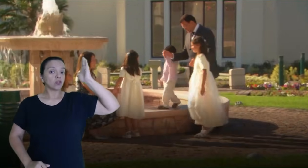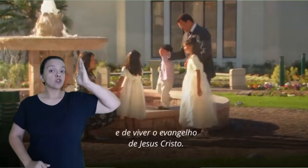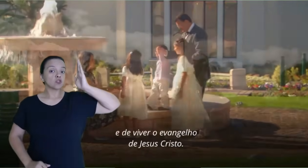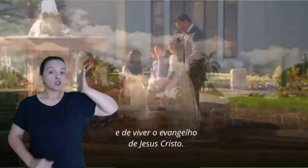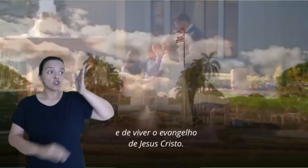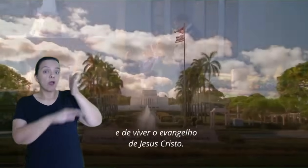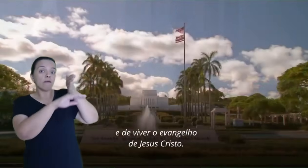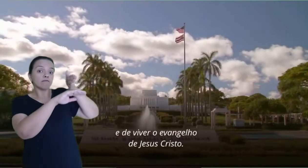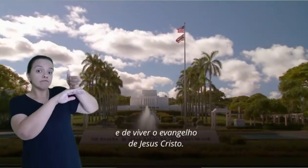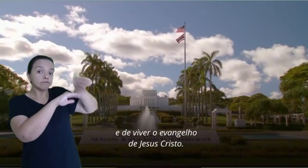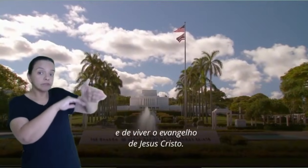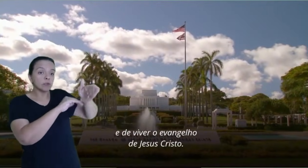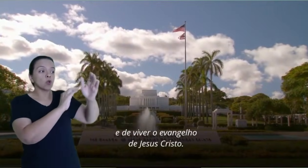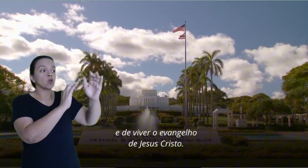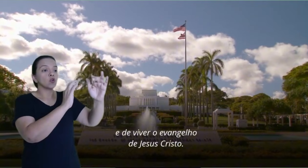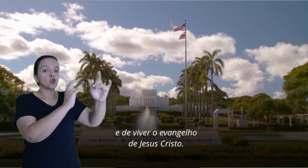live the gospel of Jesus Christ.